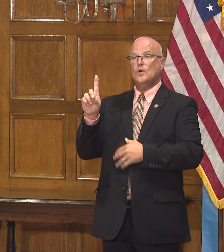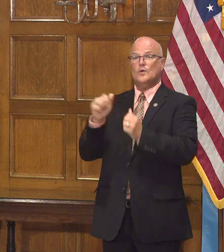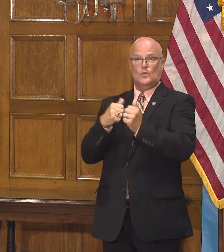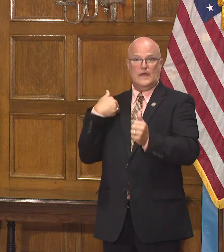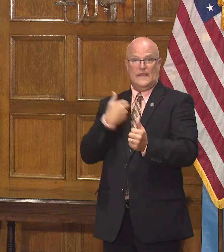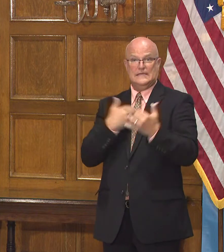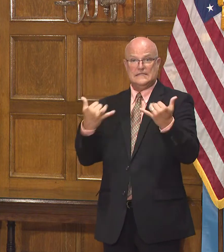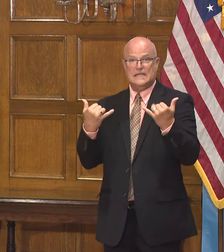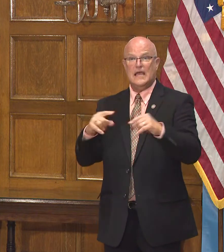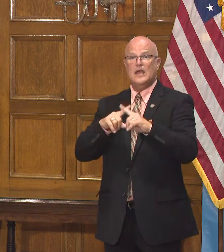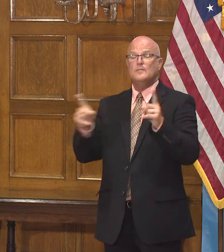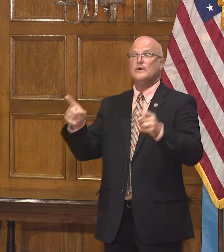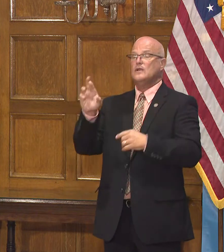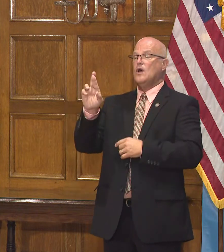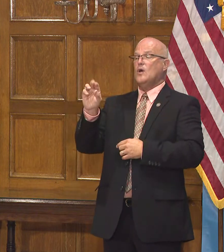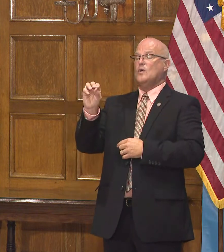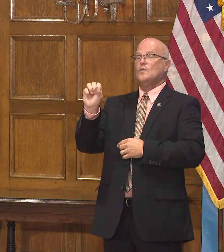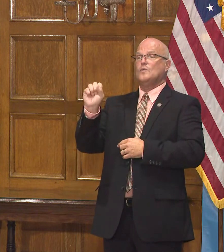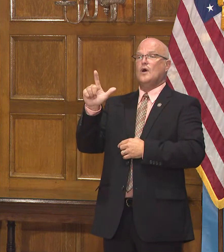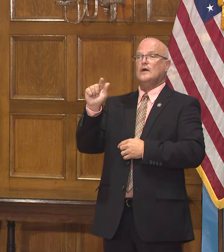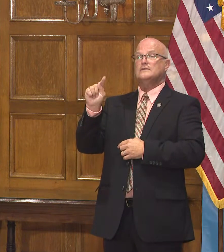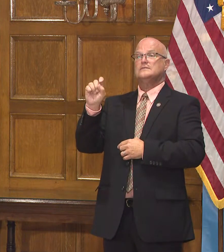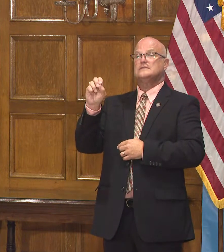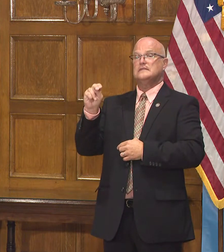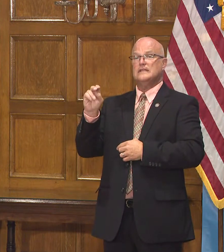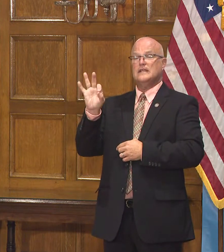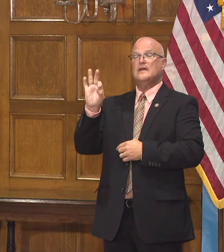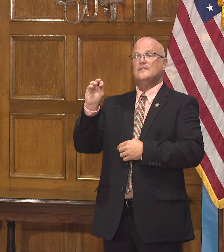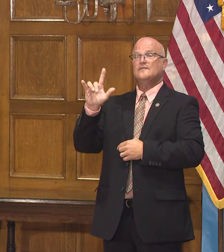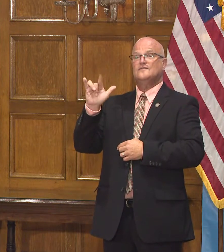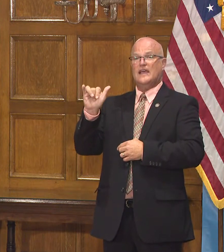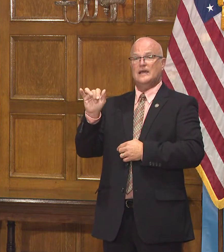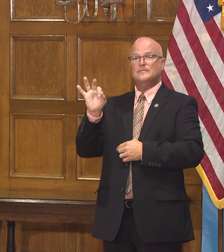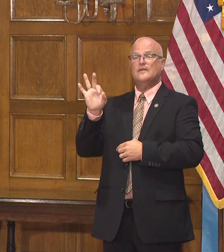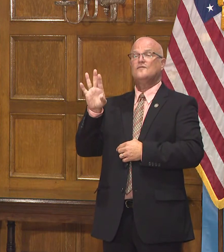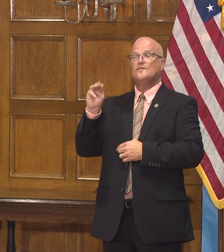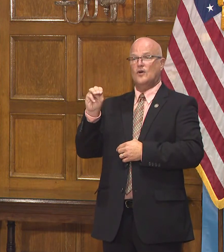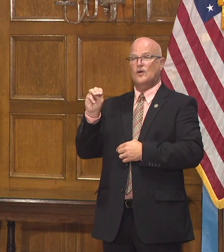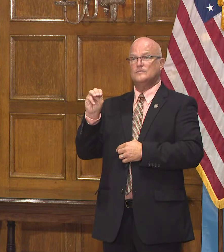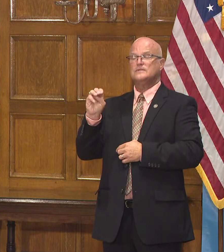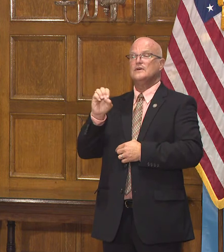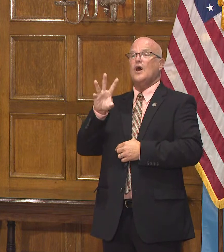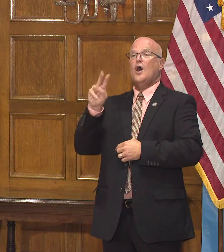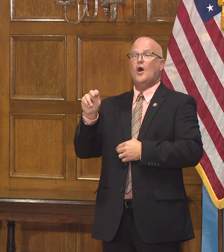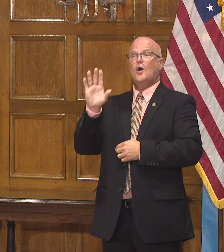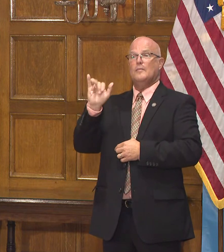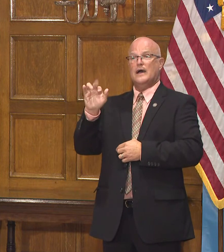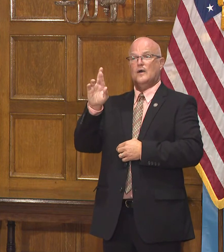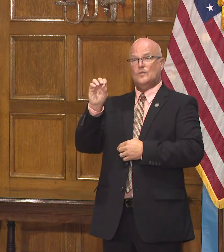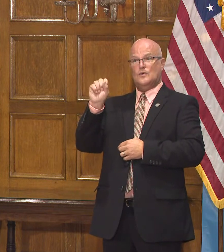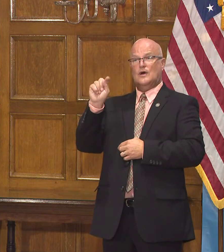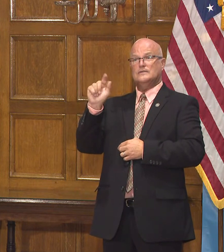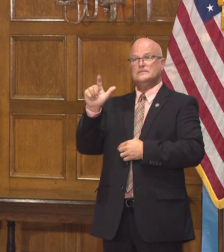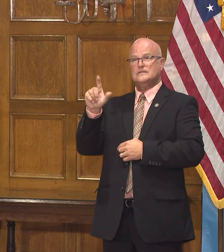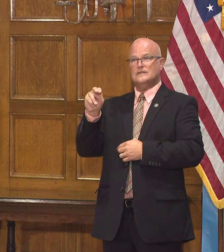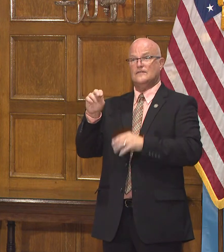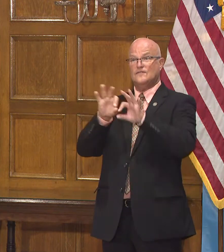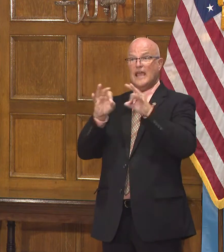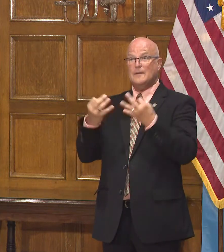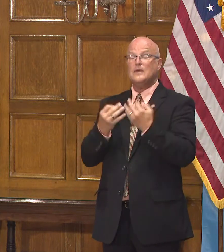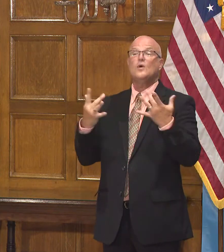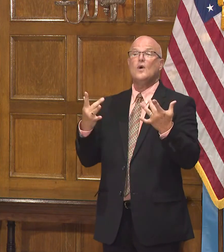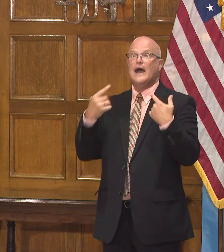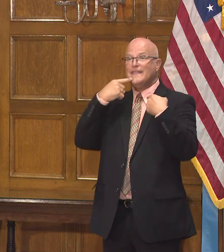but also Ralston Family Farms, owned by Tim Ralston and Robin Ralston, is with me today because